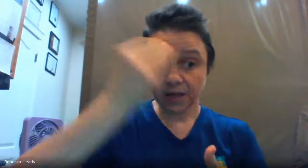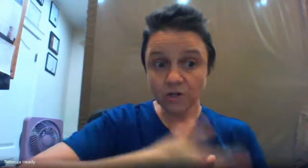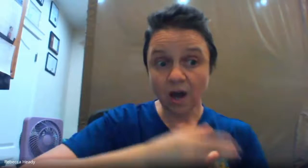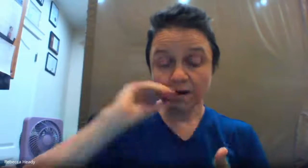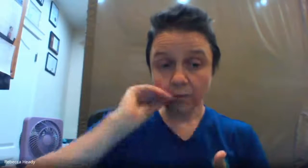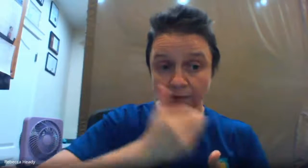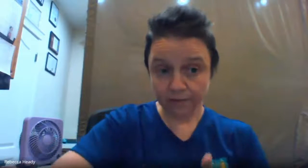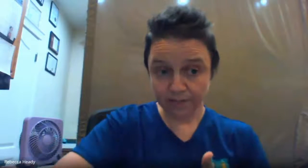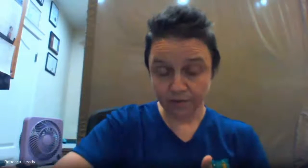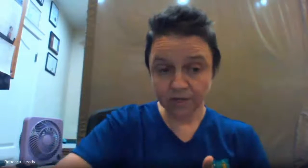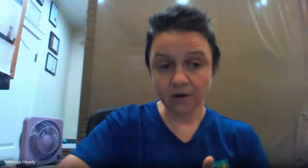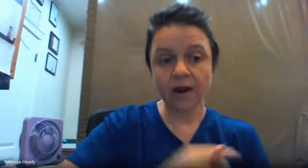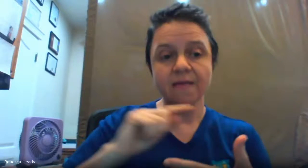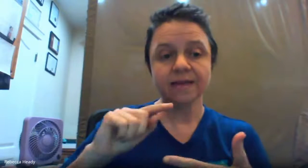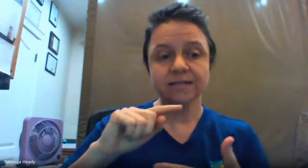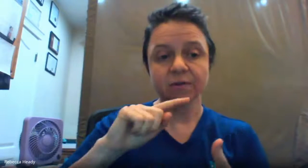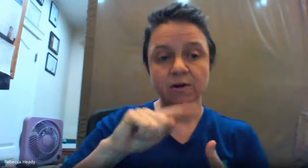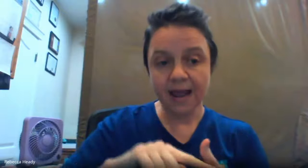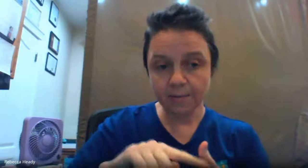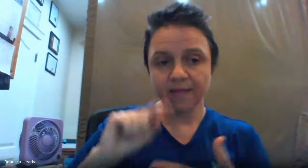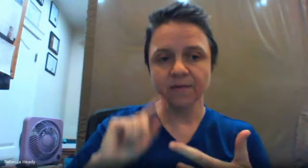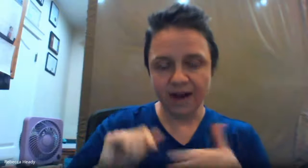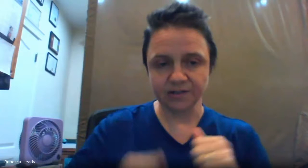whether they're a son or a daughter, and then say their name and then their age.